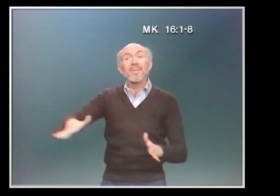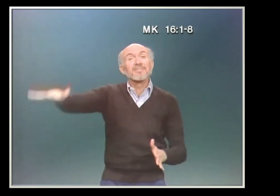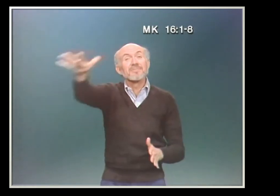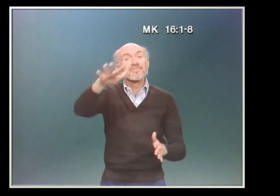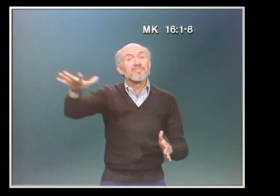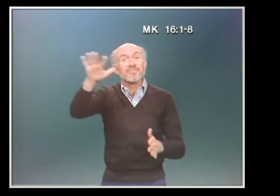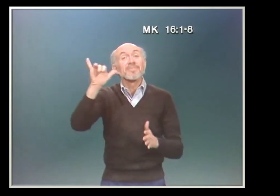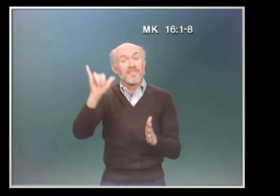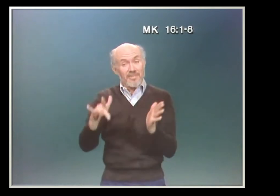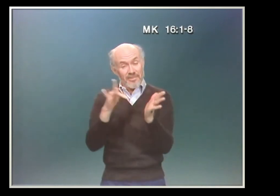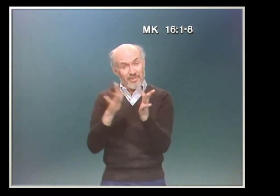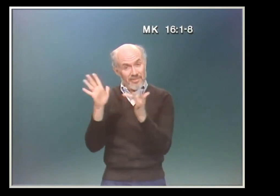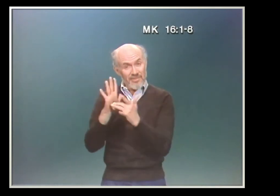Go and tell others.